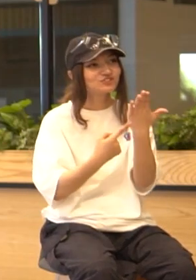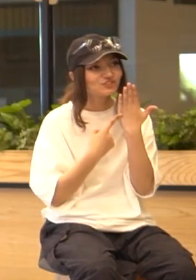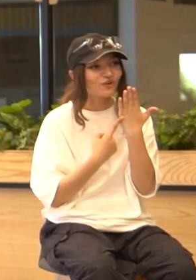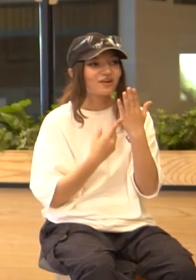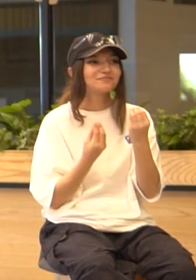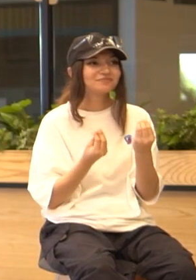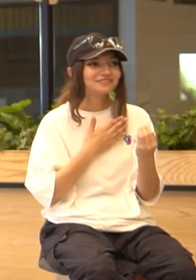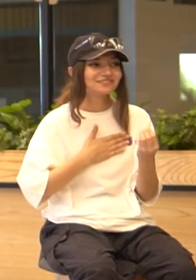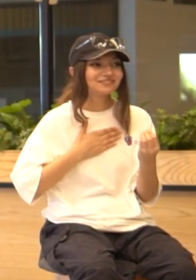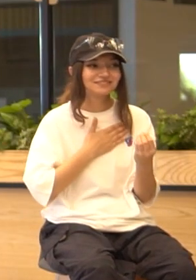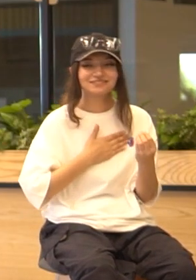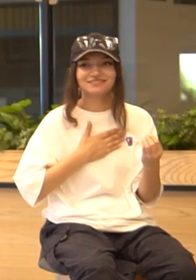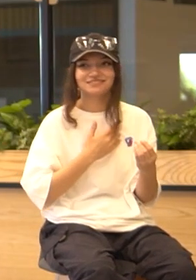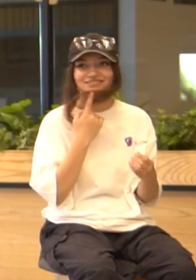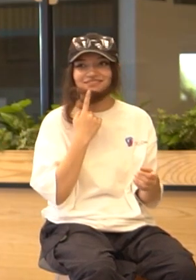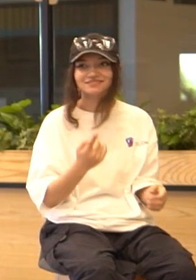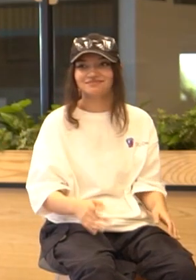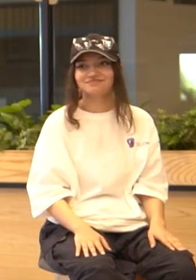Guys,